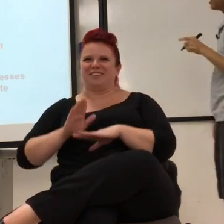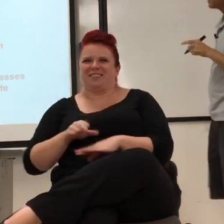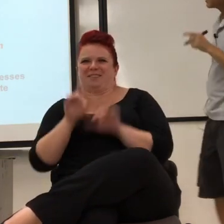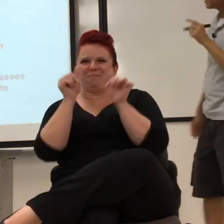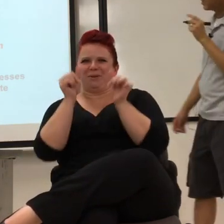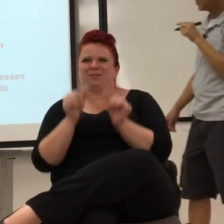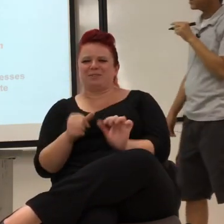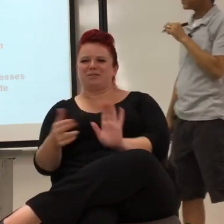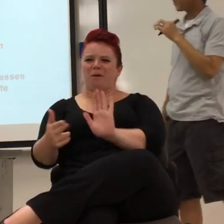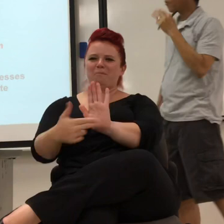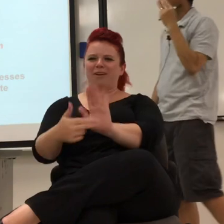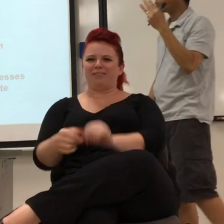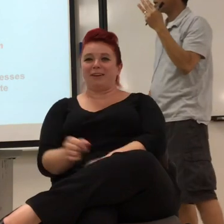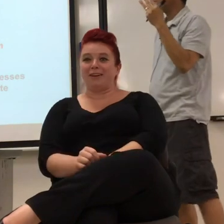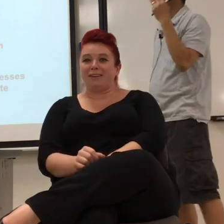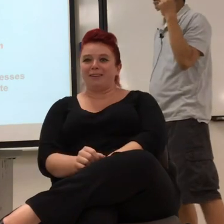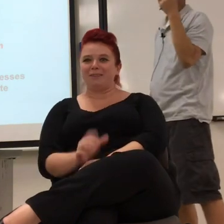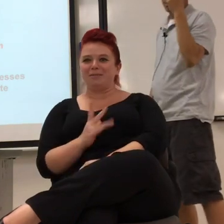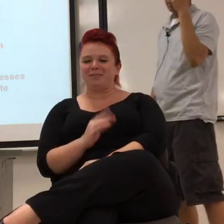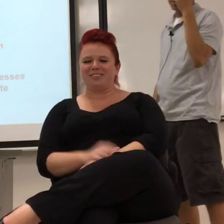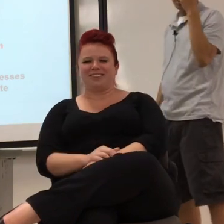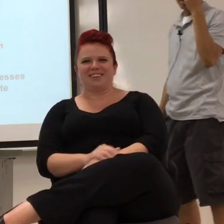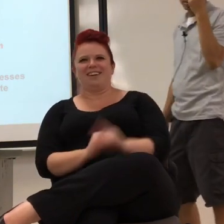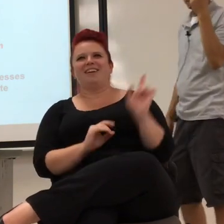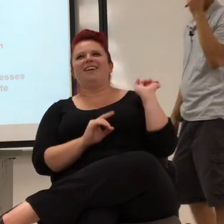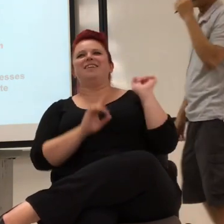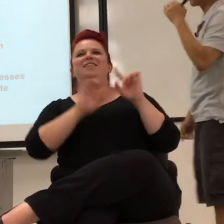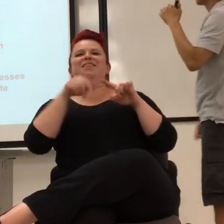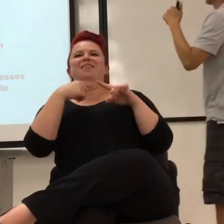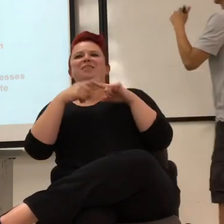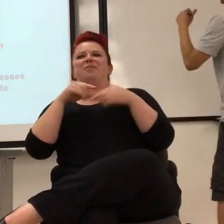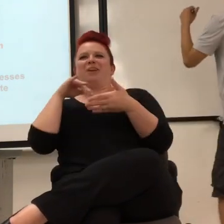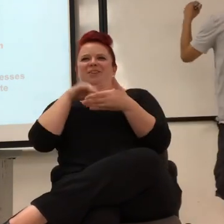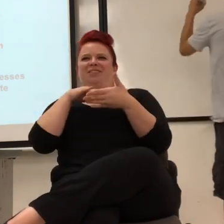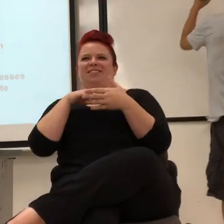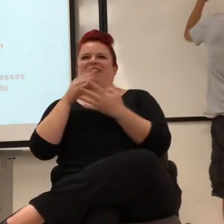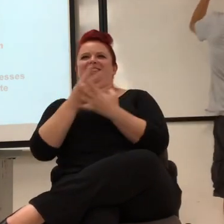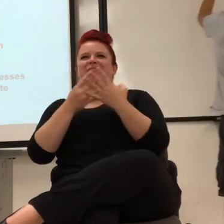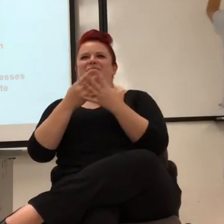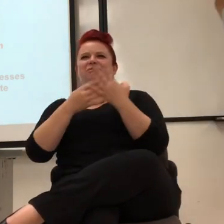When you study this, notice the three layers, okay?